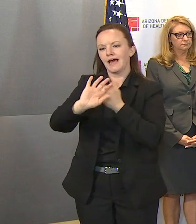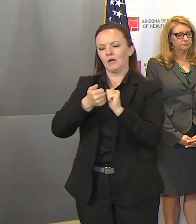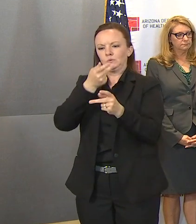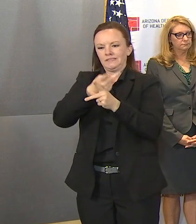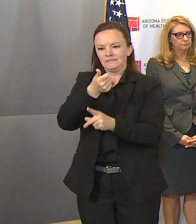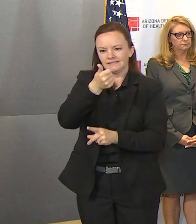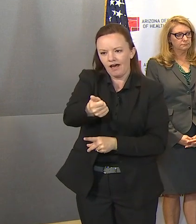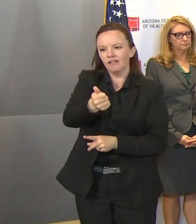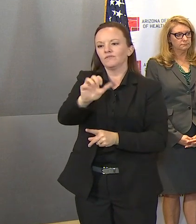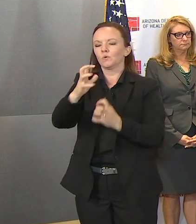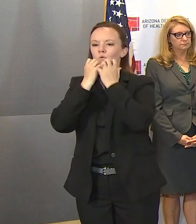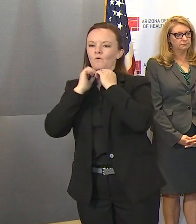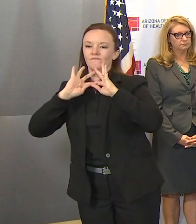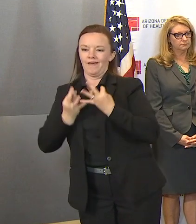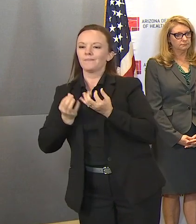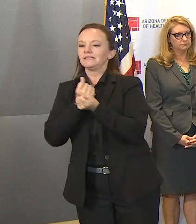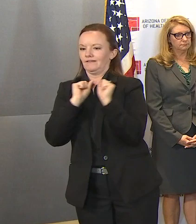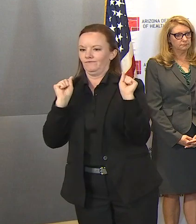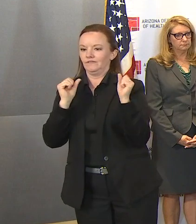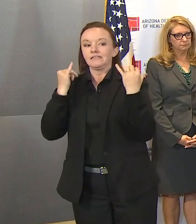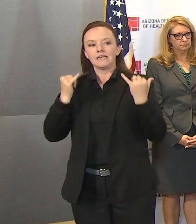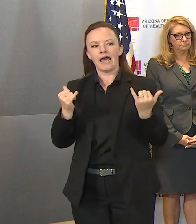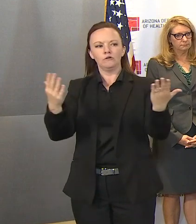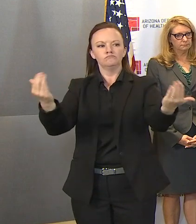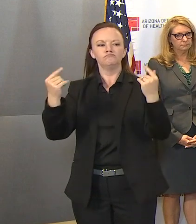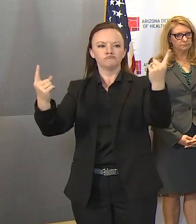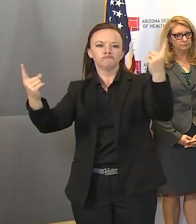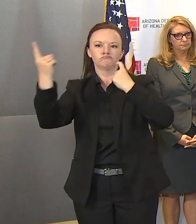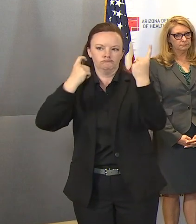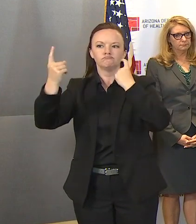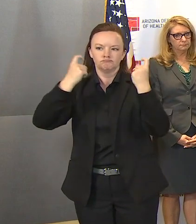loved ones safe. We will now have time for a few questions.